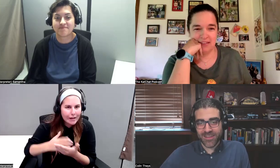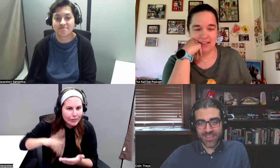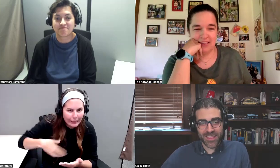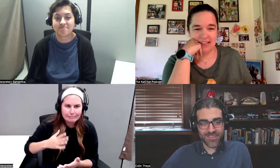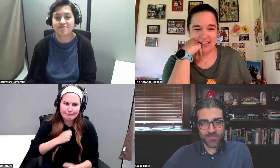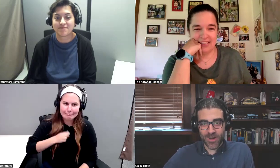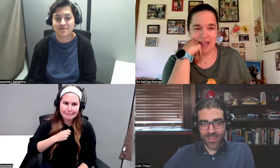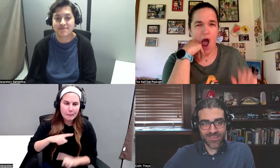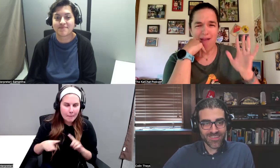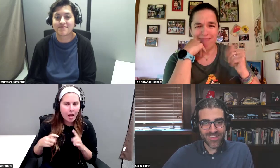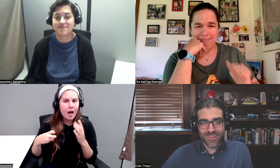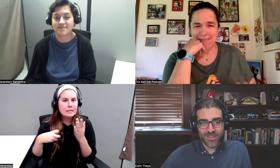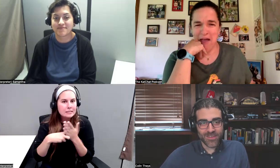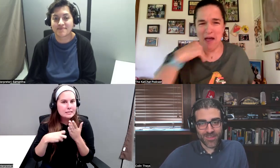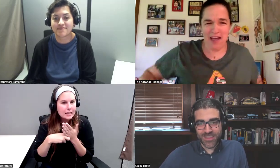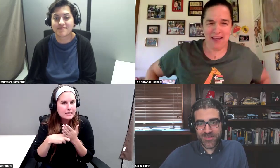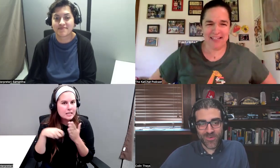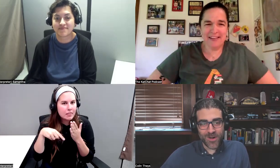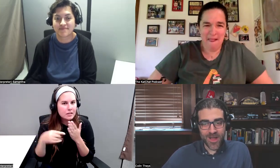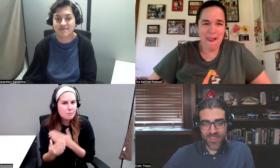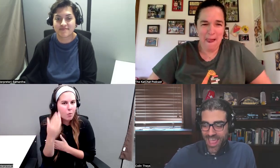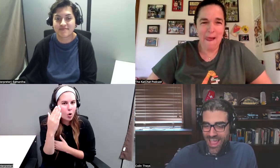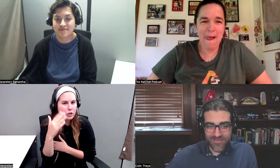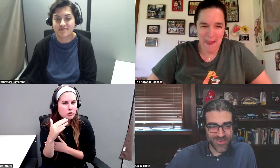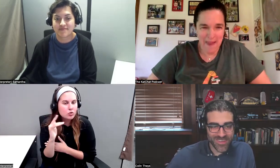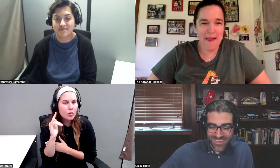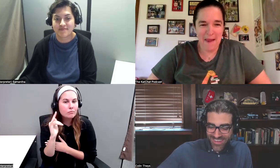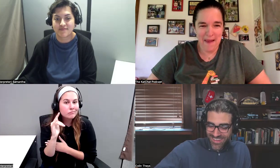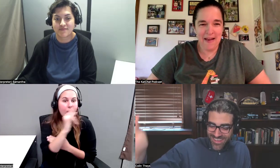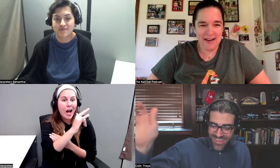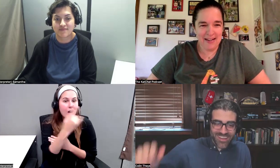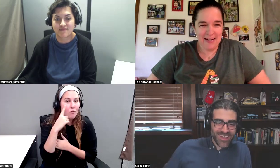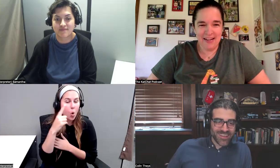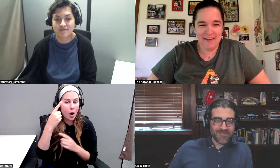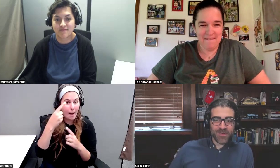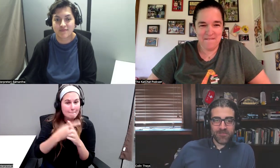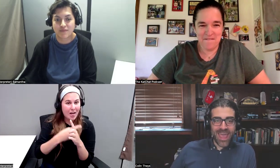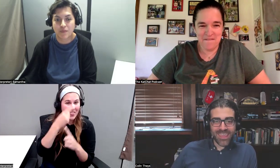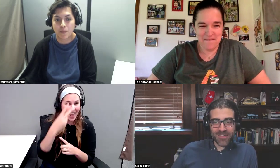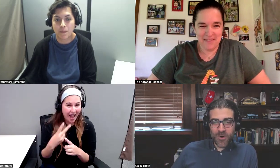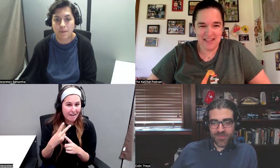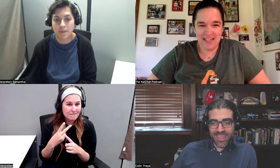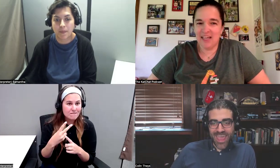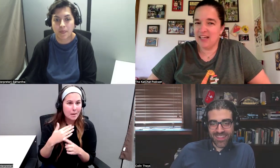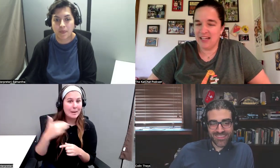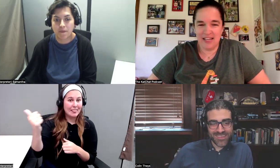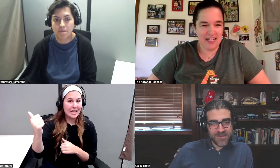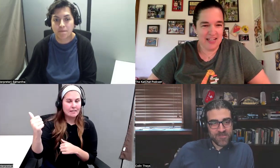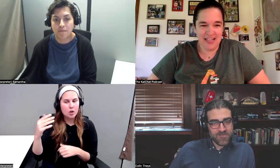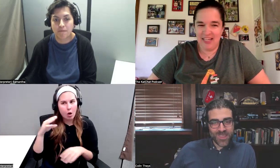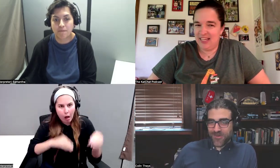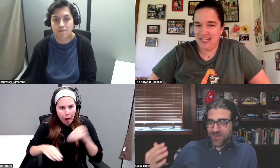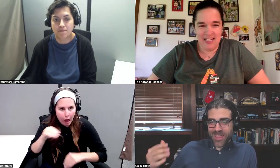I got tickets this morning to leave for a month and a half and been packing, moving my